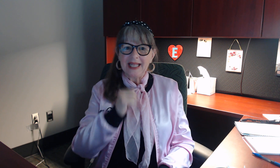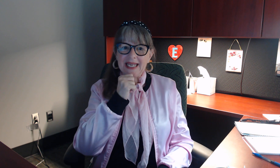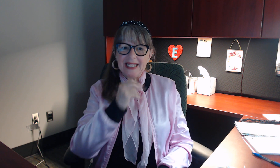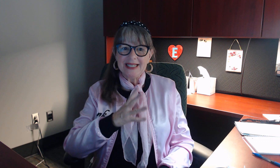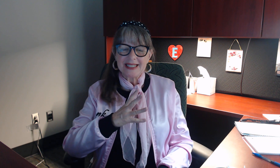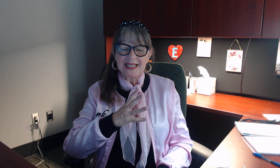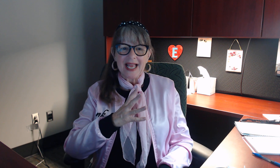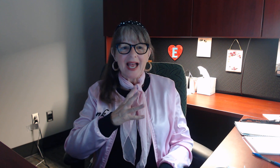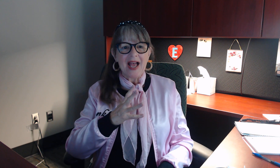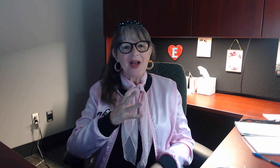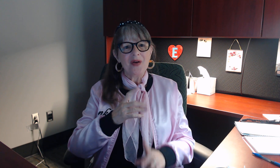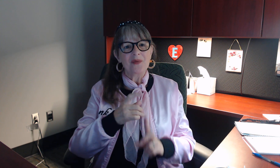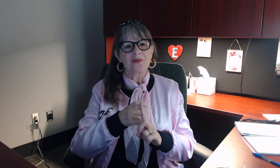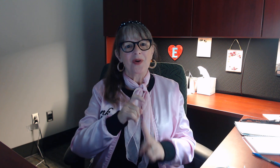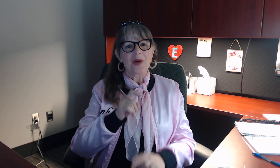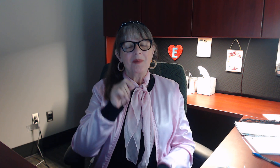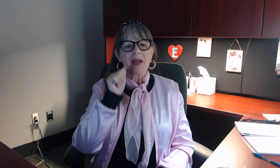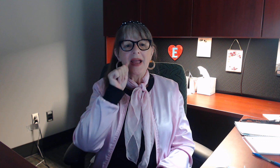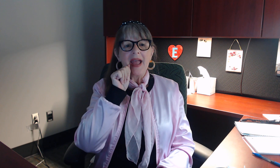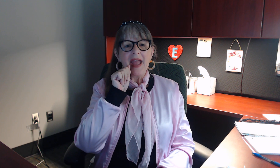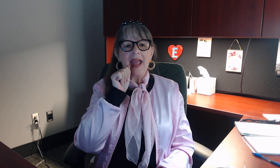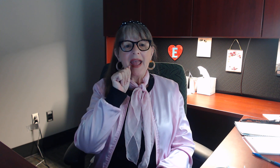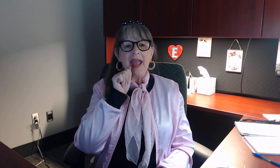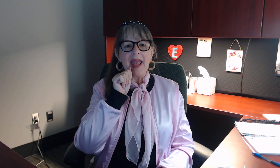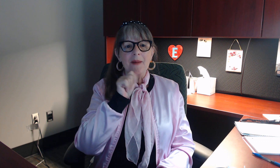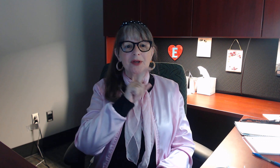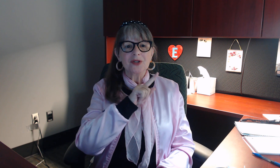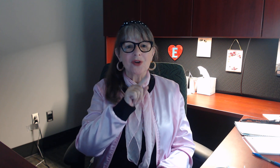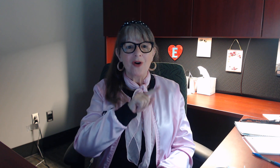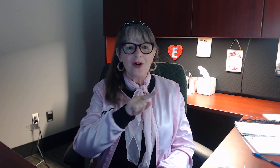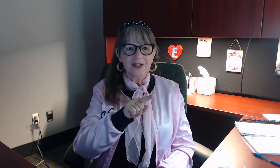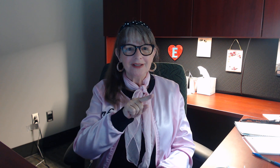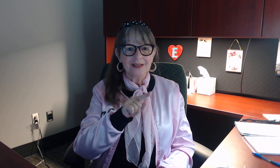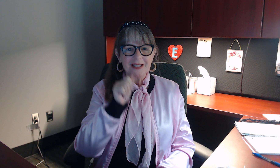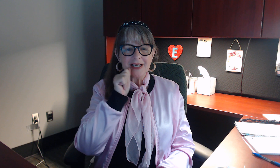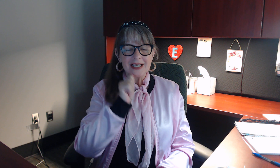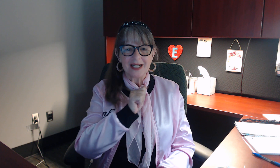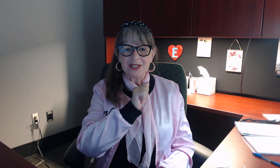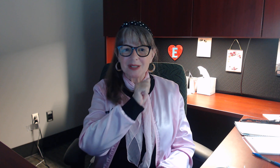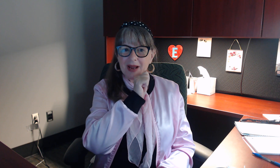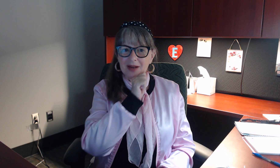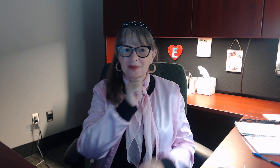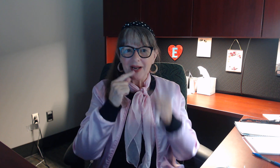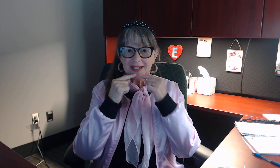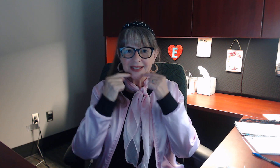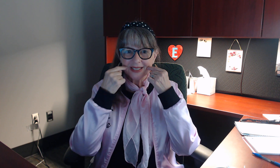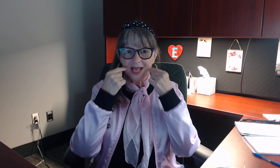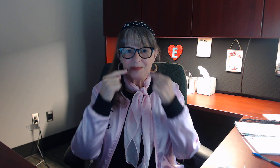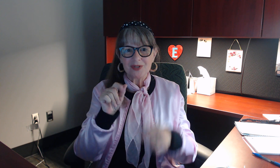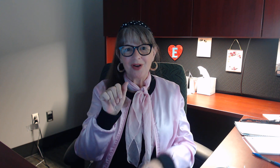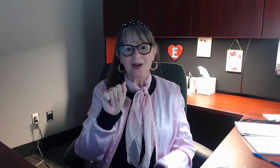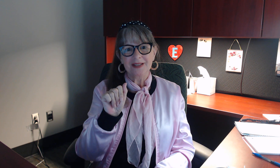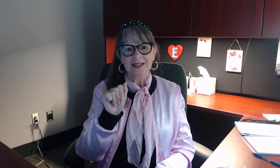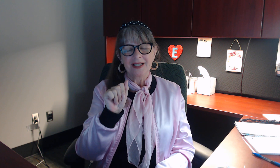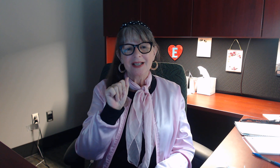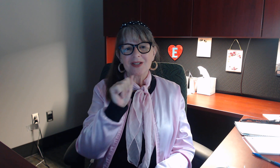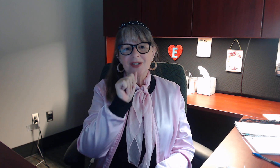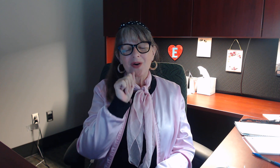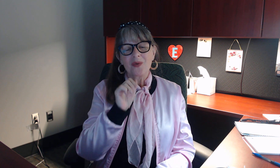ladies from Amazon, and it's got a smile, right? Amazon. So